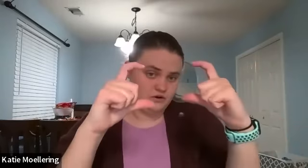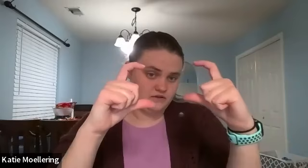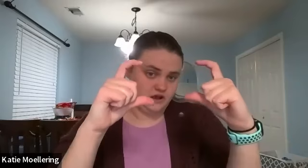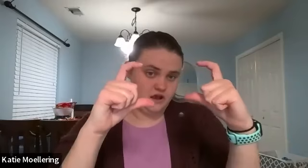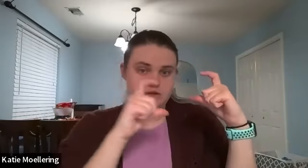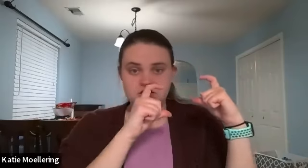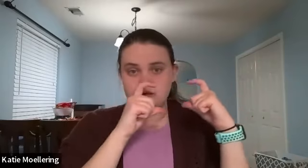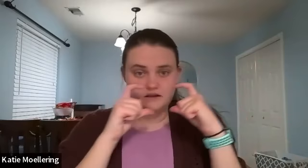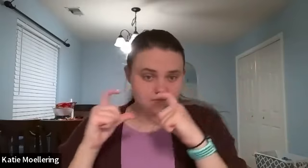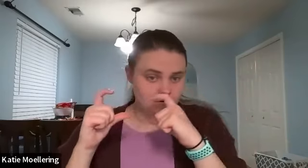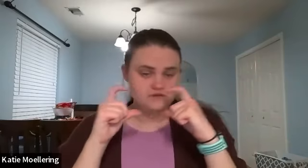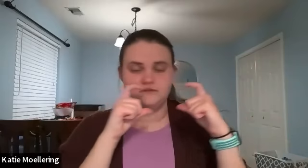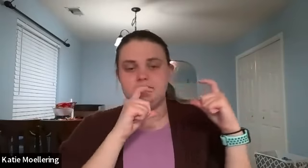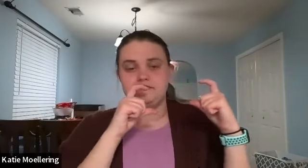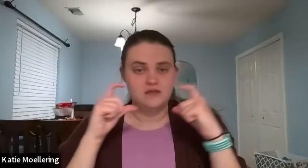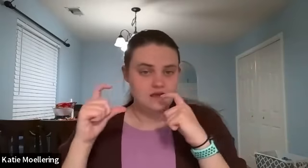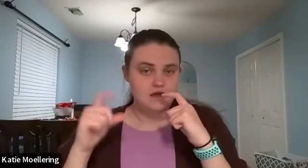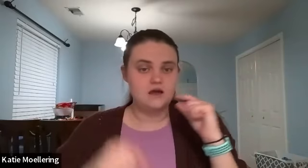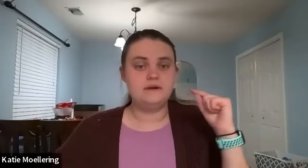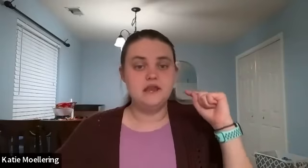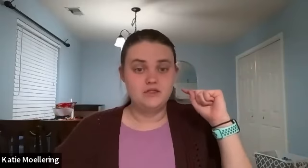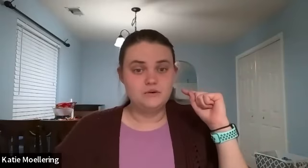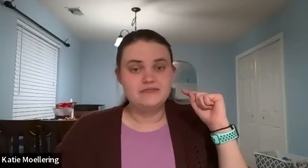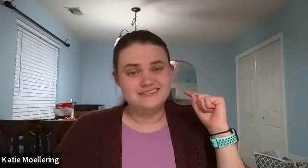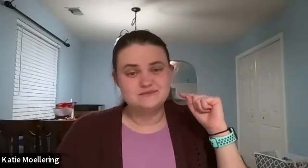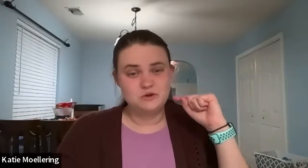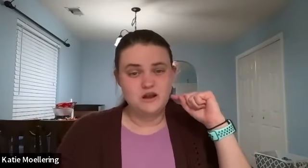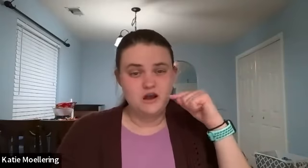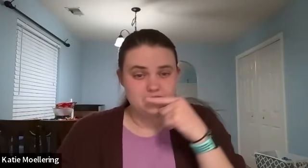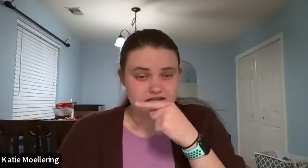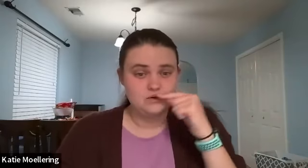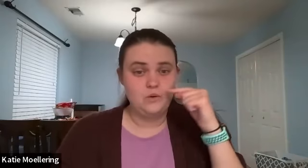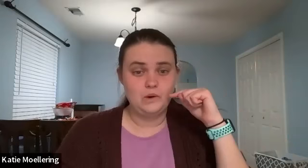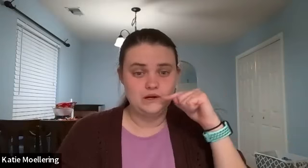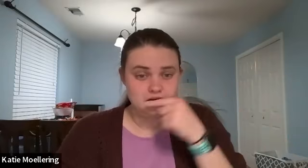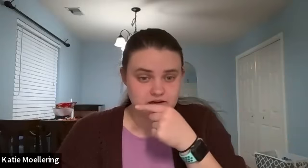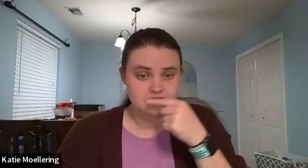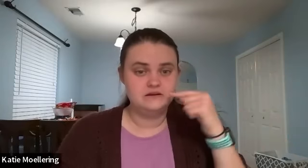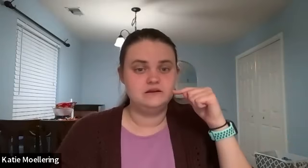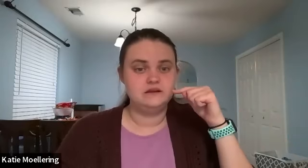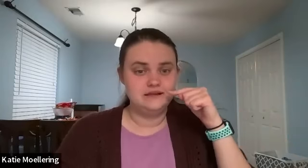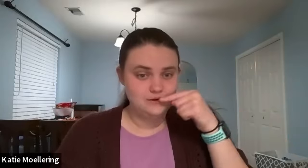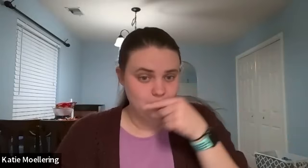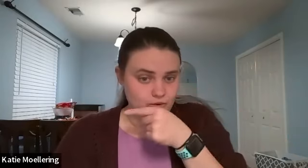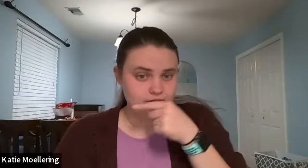on the cob and you go back and forth. Another one, this is more common, is corn.